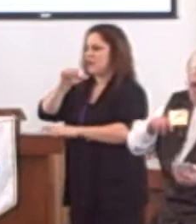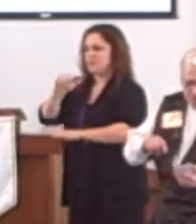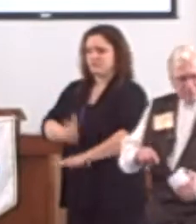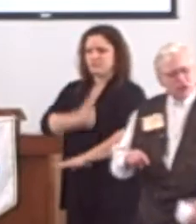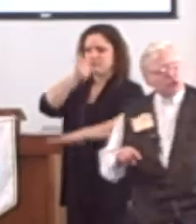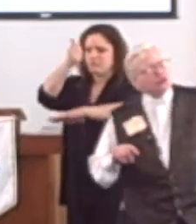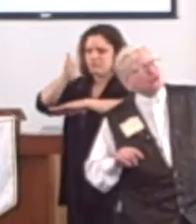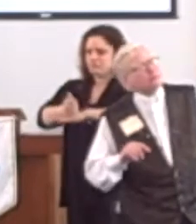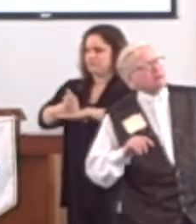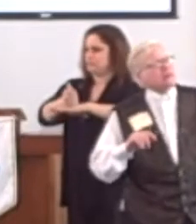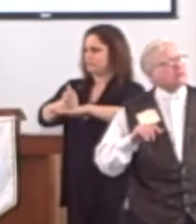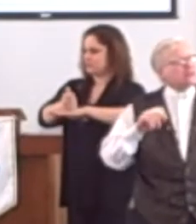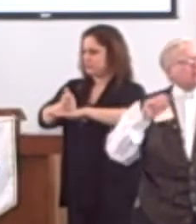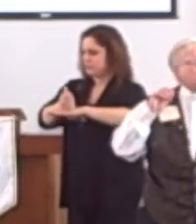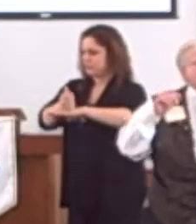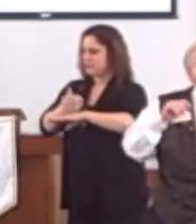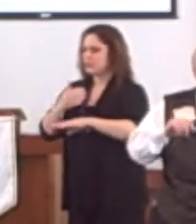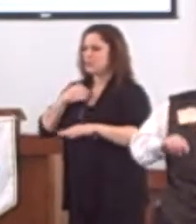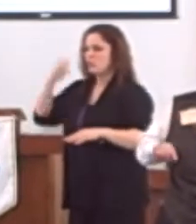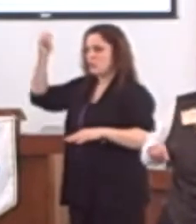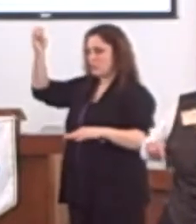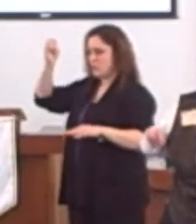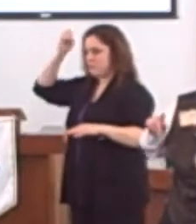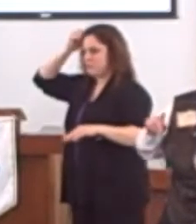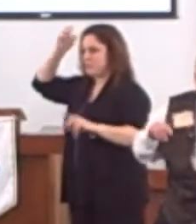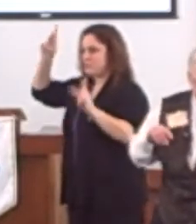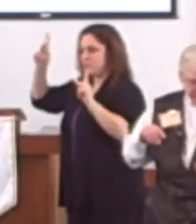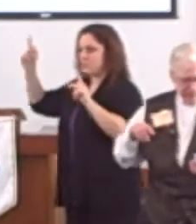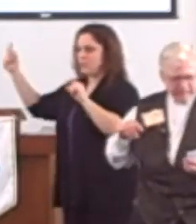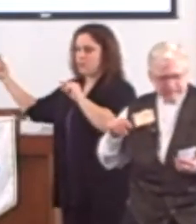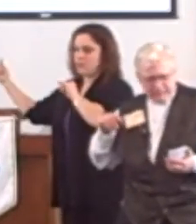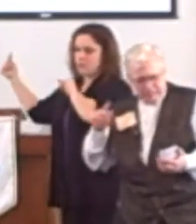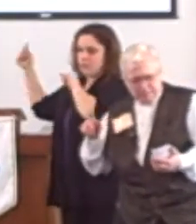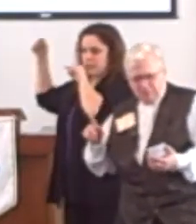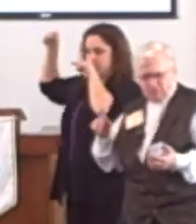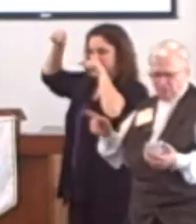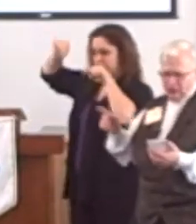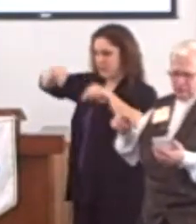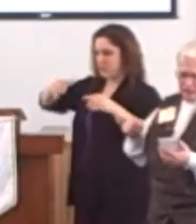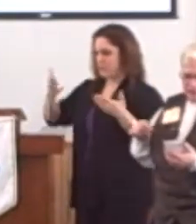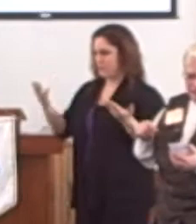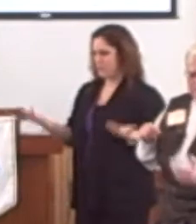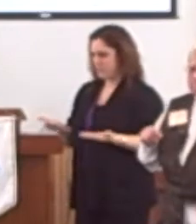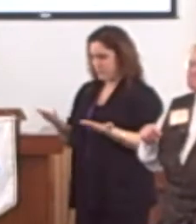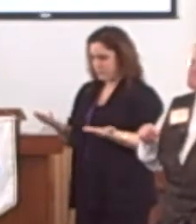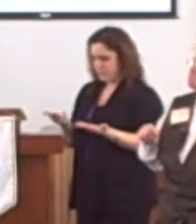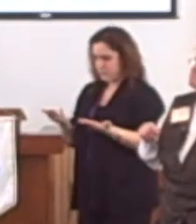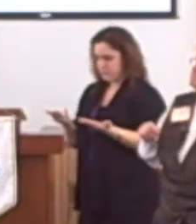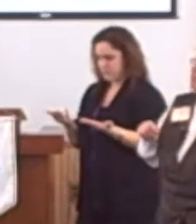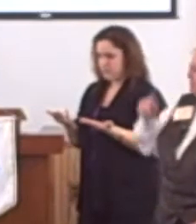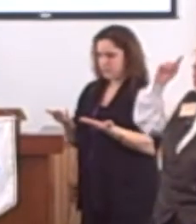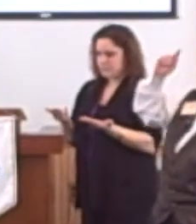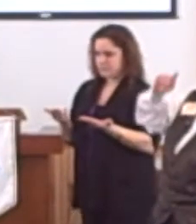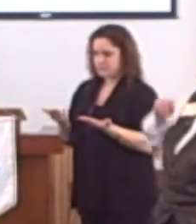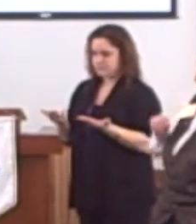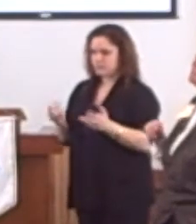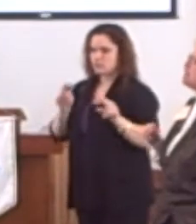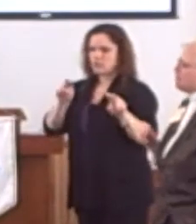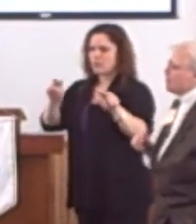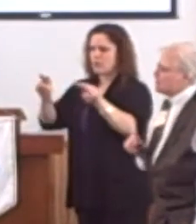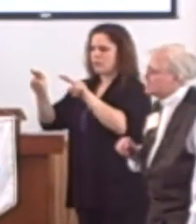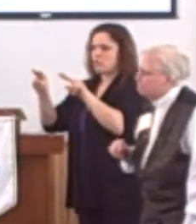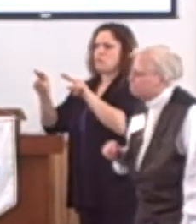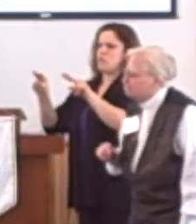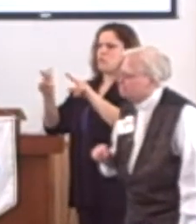we people of European extraction looked at the people around us and saw that they